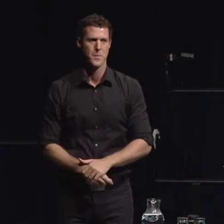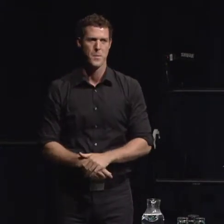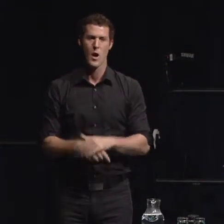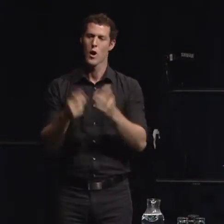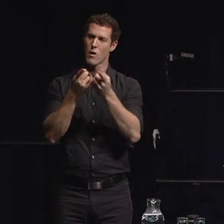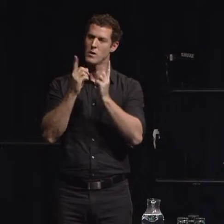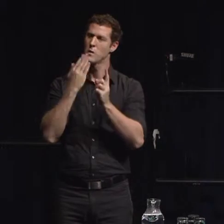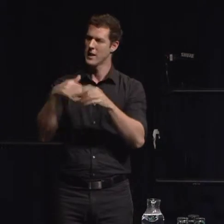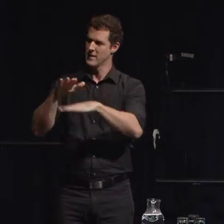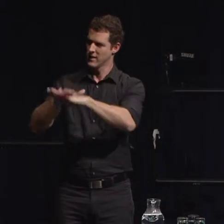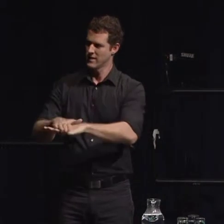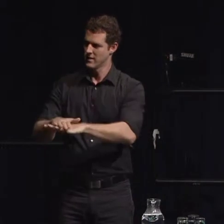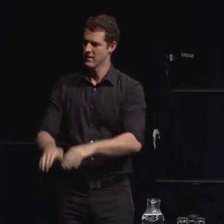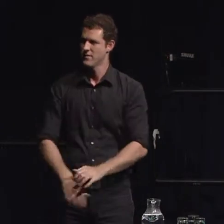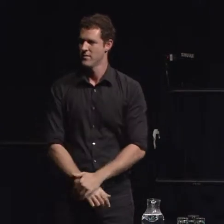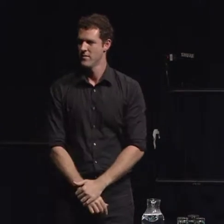Graduates, please take your seats.